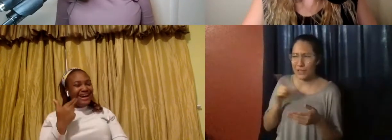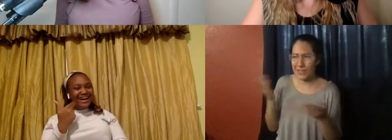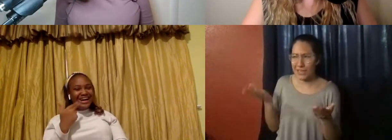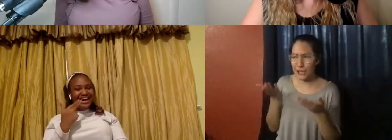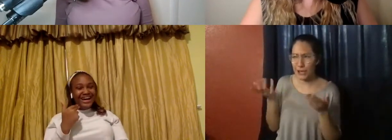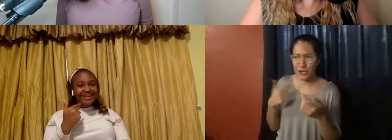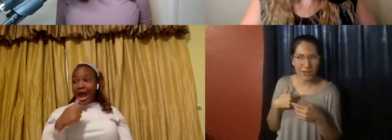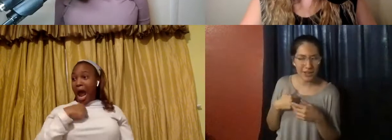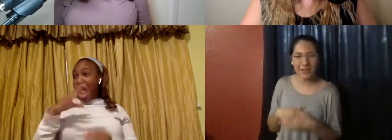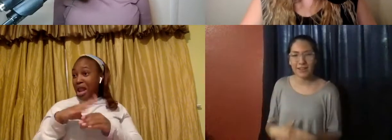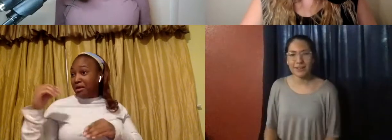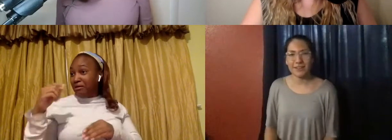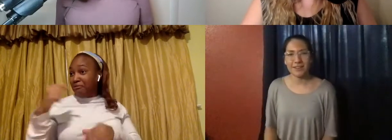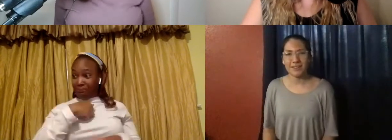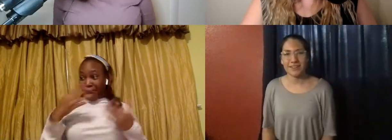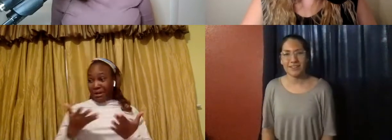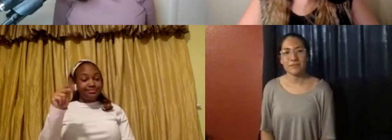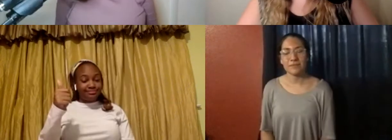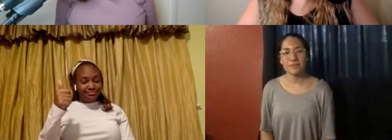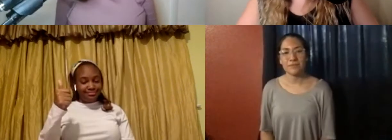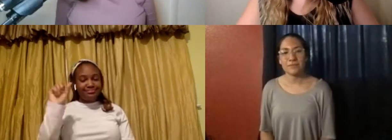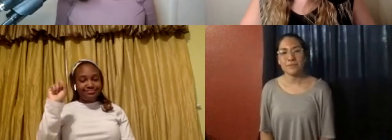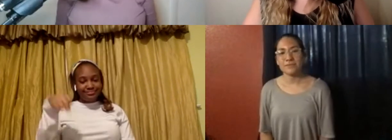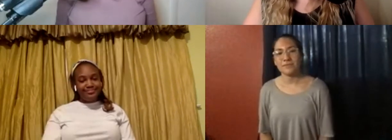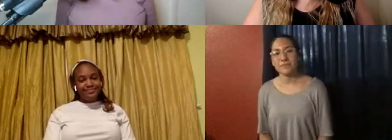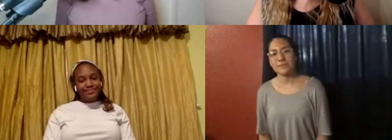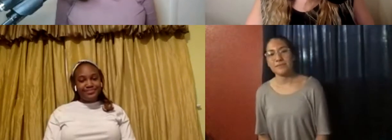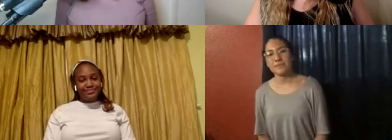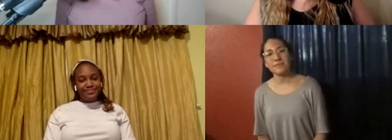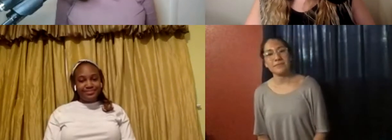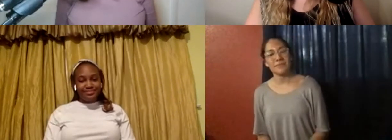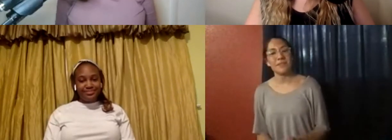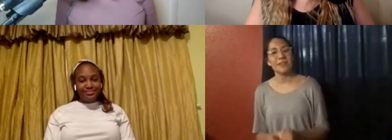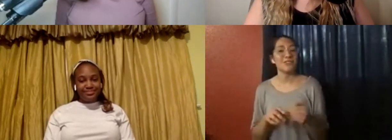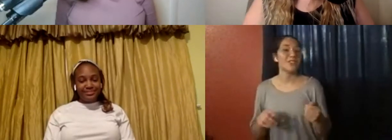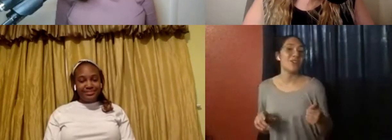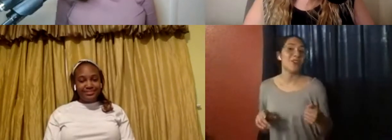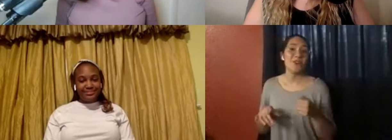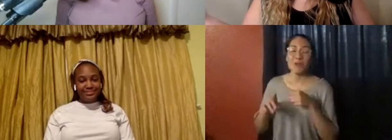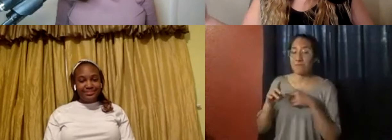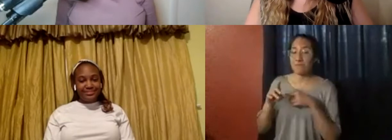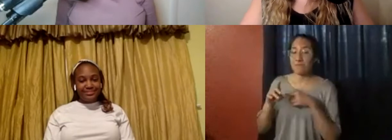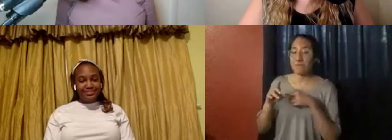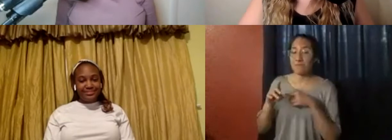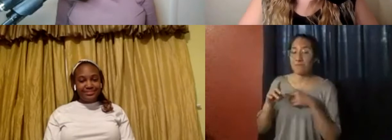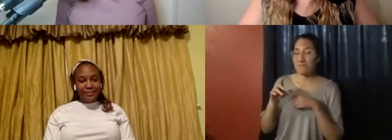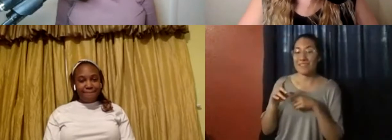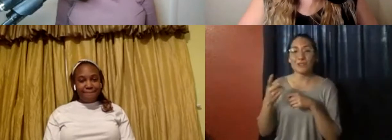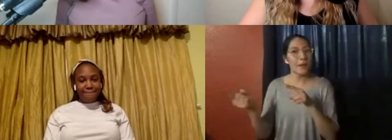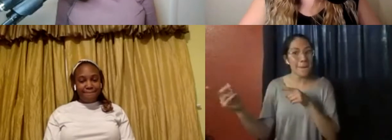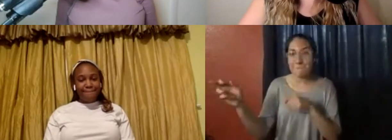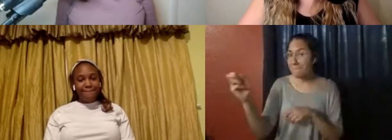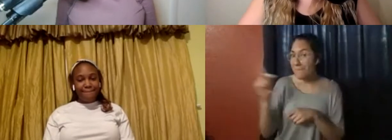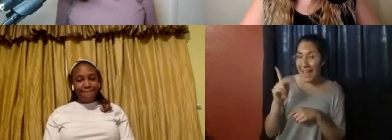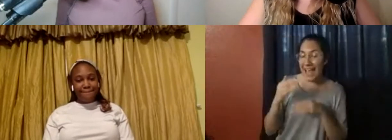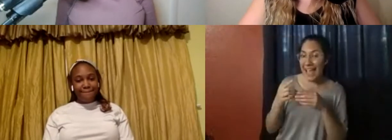did I leave? Am I here? Right. Who knows? And on that note, come back next week for episode